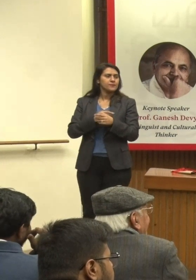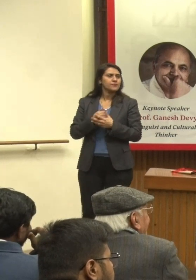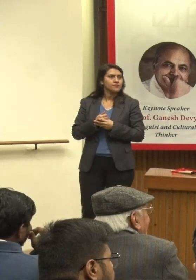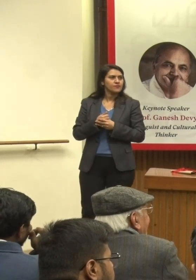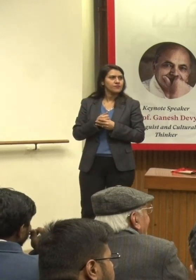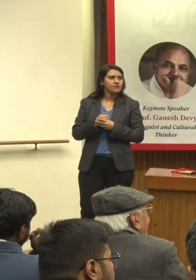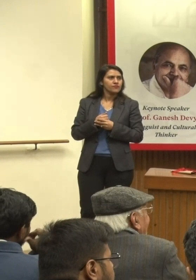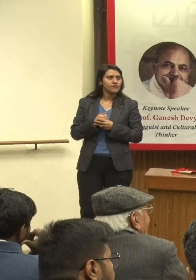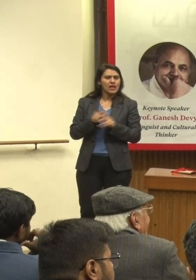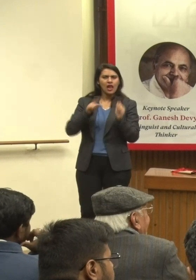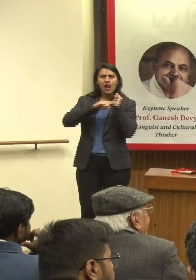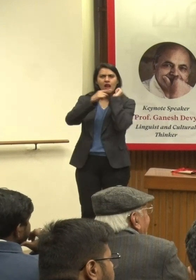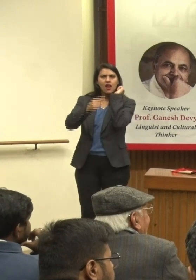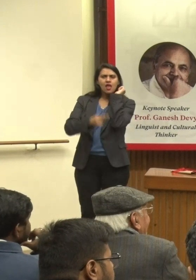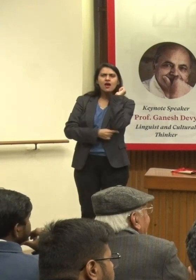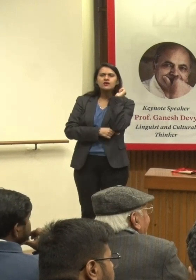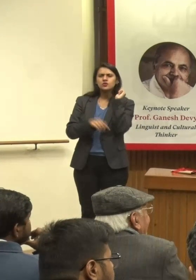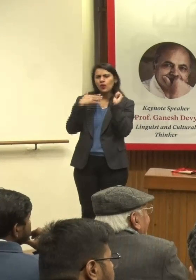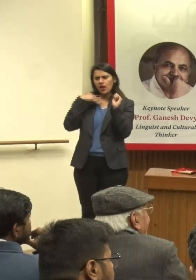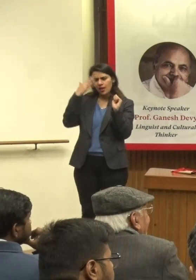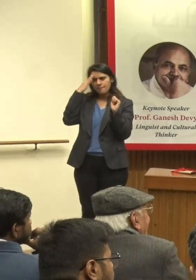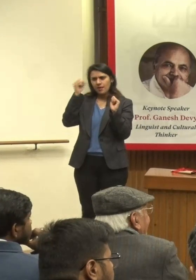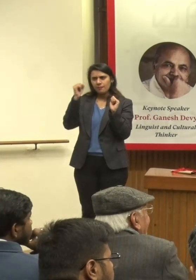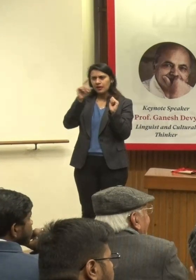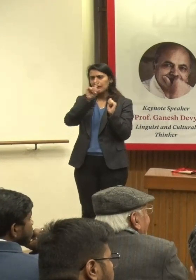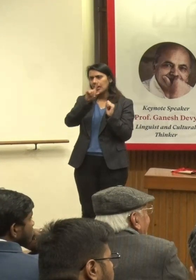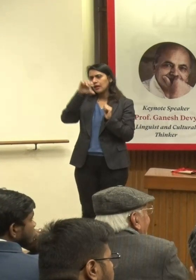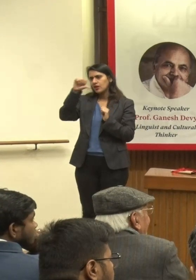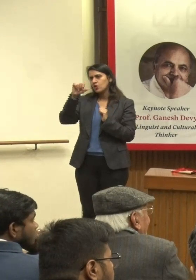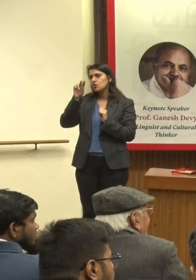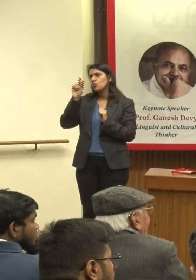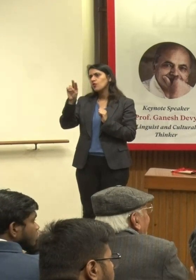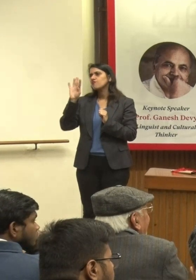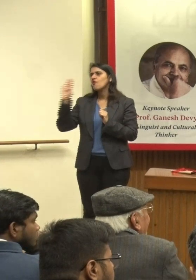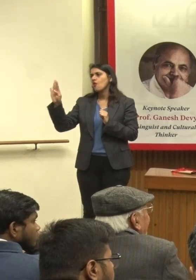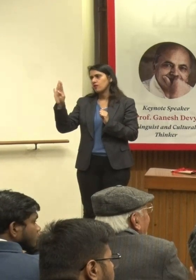The last was, as far as I remember, 1924.